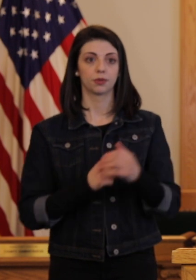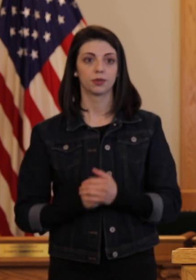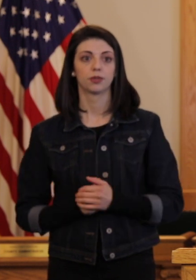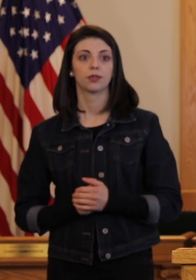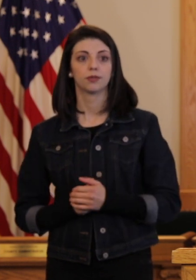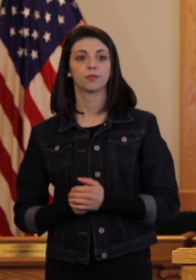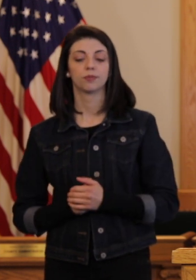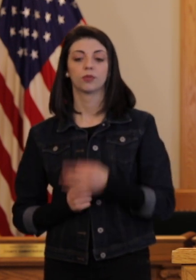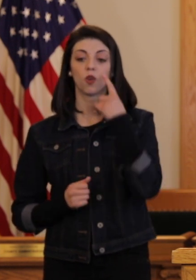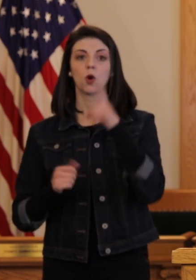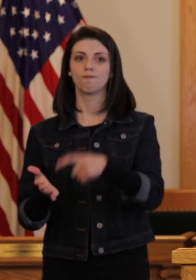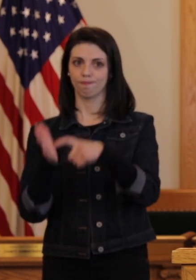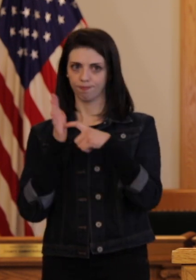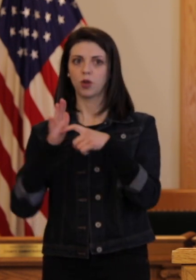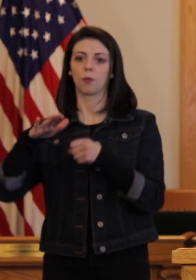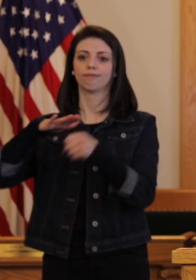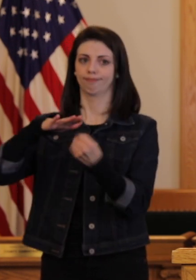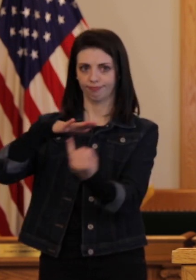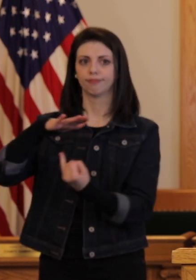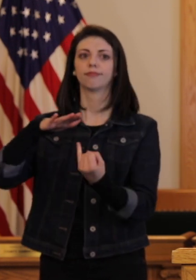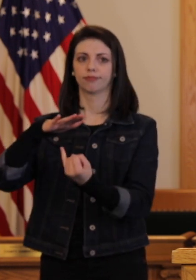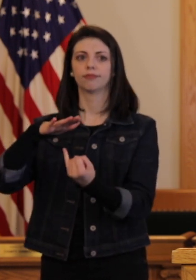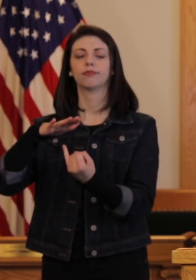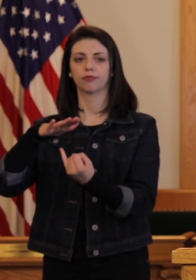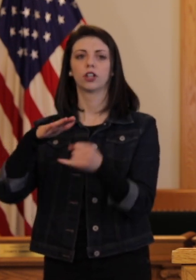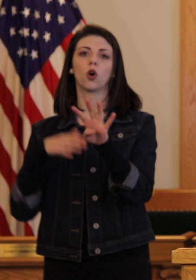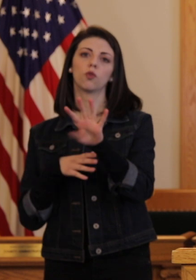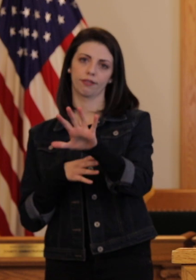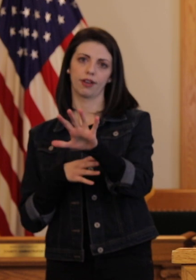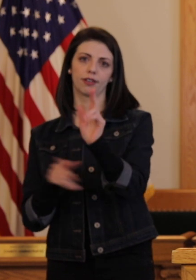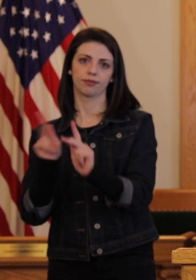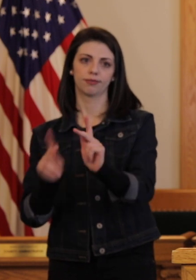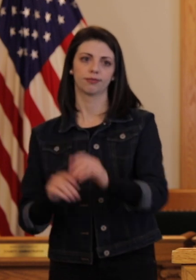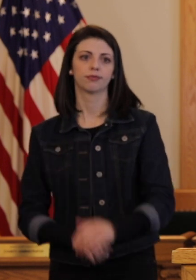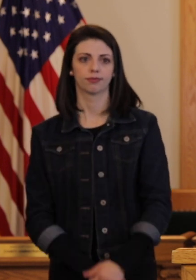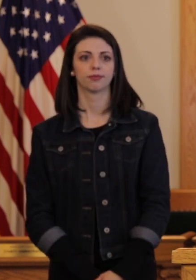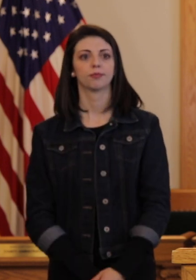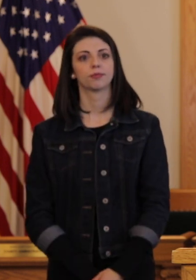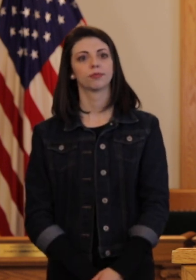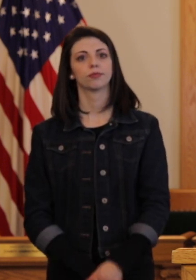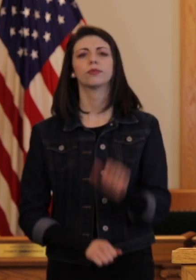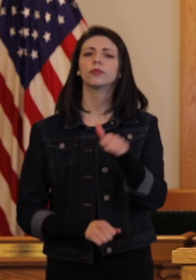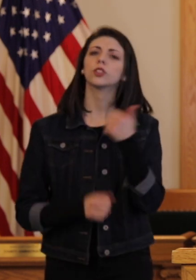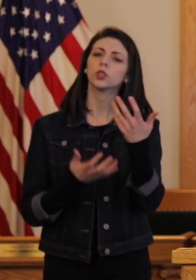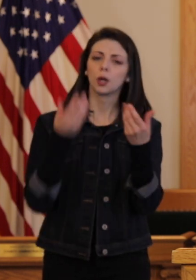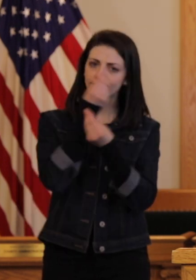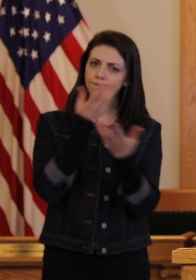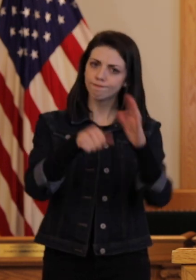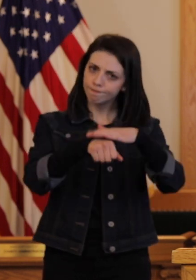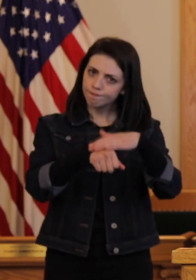residents, and for mandatory isolation or quarantine, 45 residents. I also just wanted to